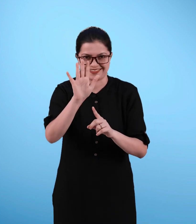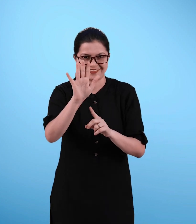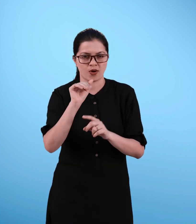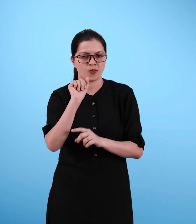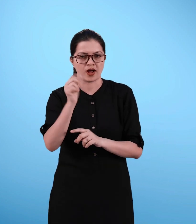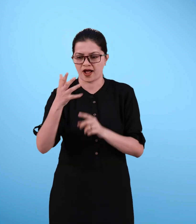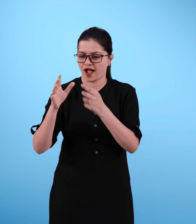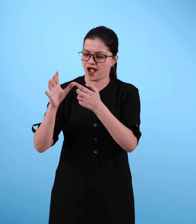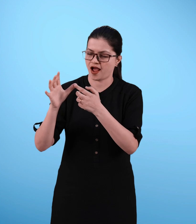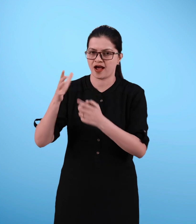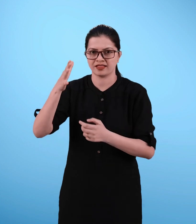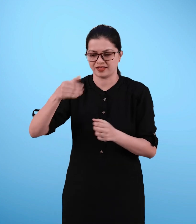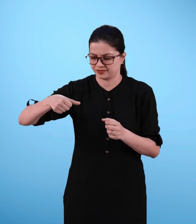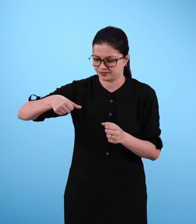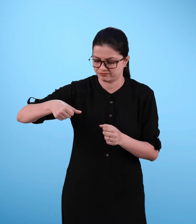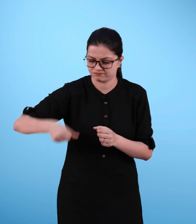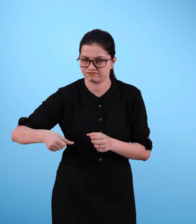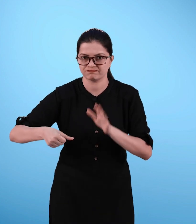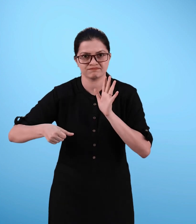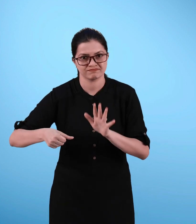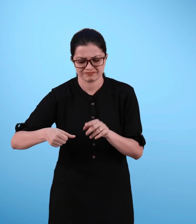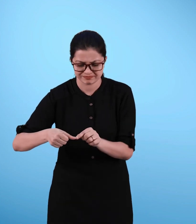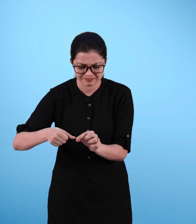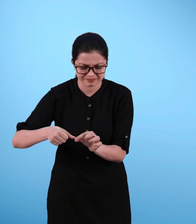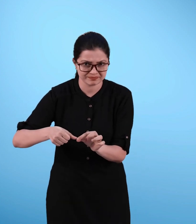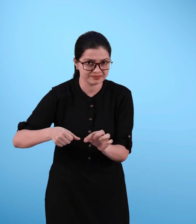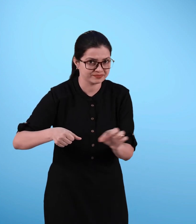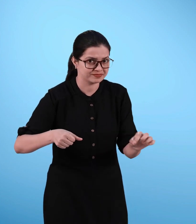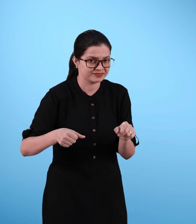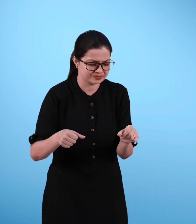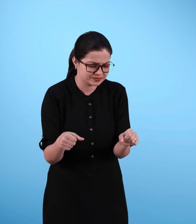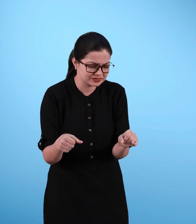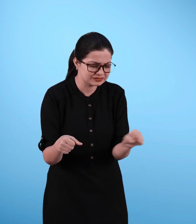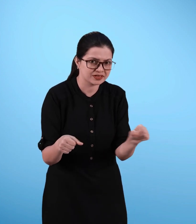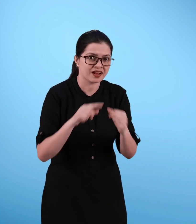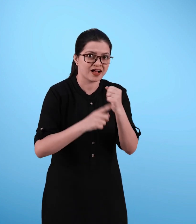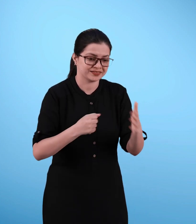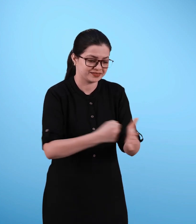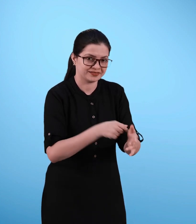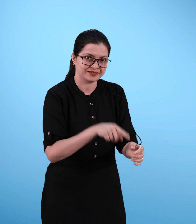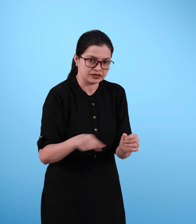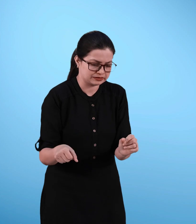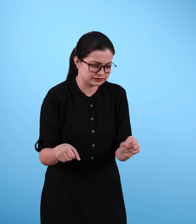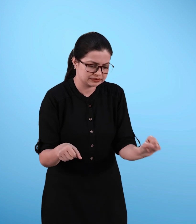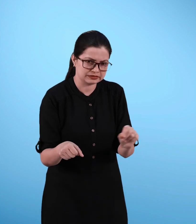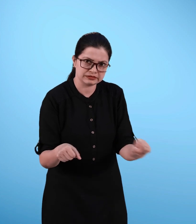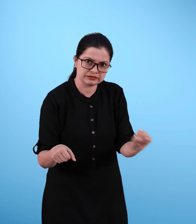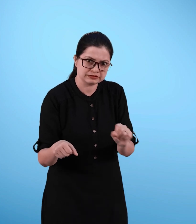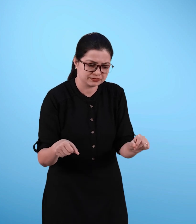Now, press one end of the yarn with your thumb. Scratch the other end of the yarn along its